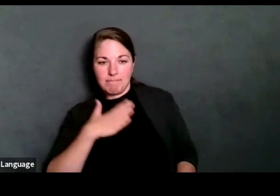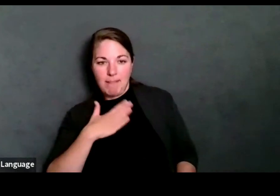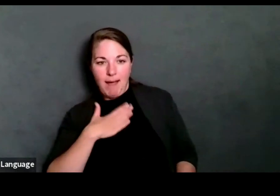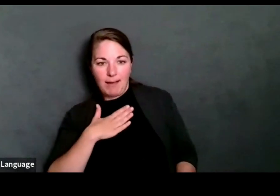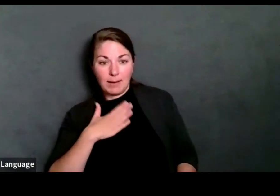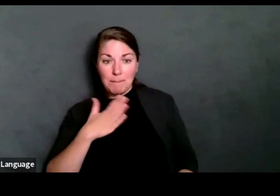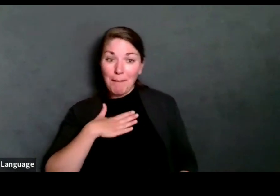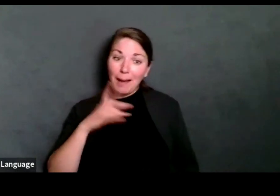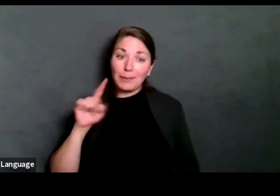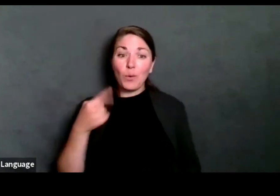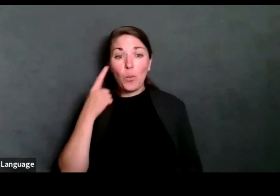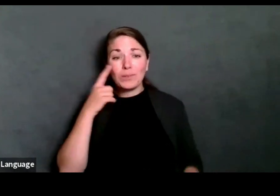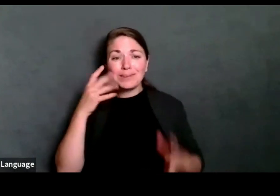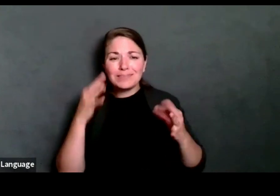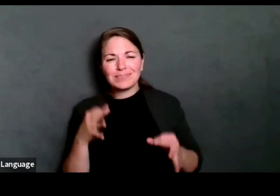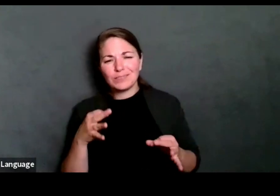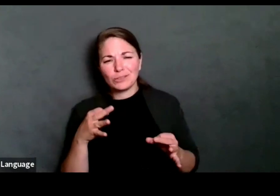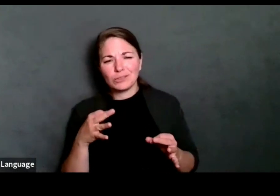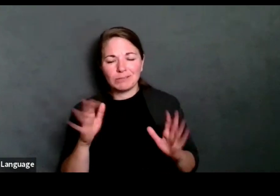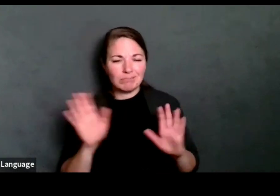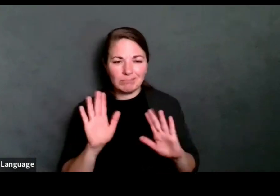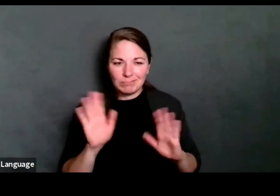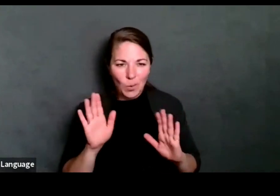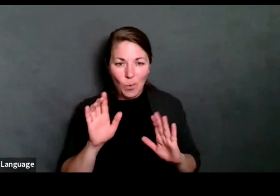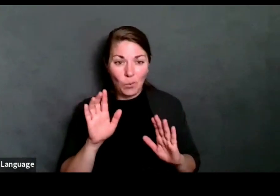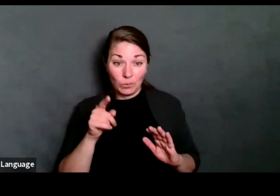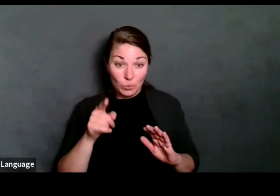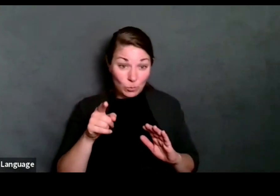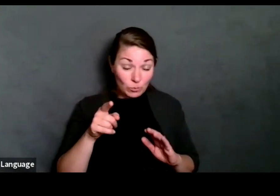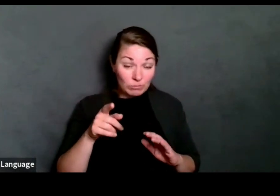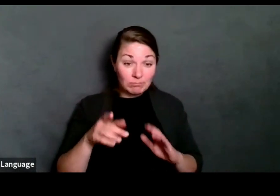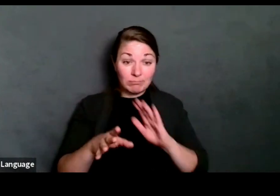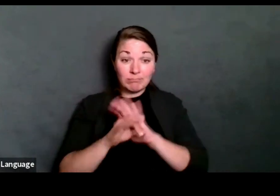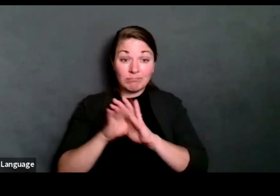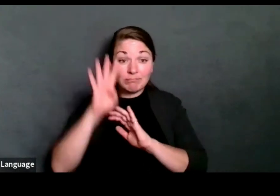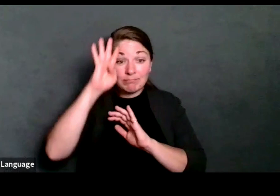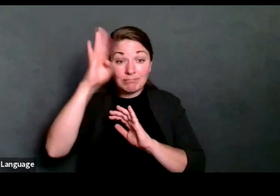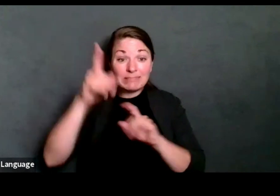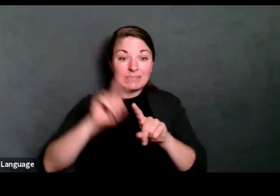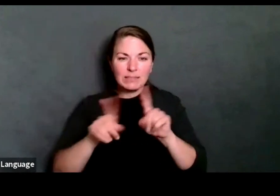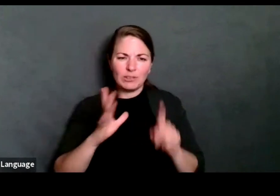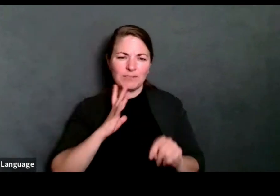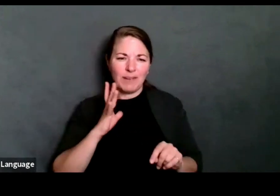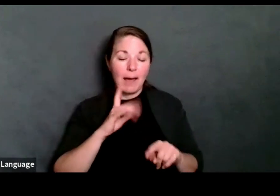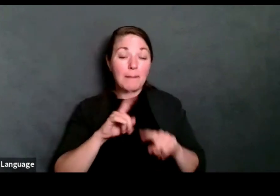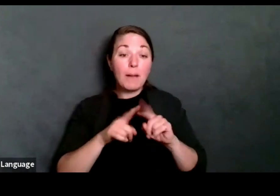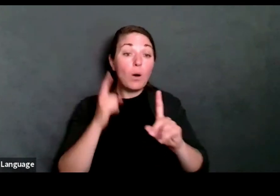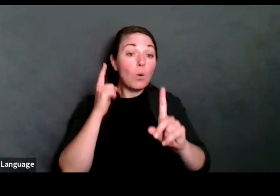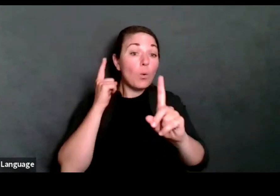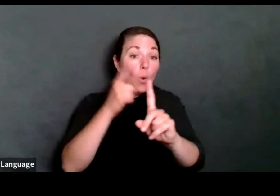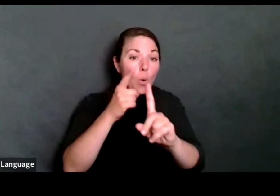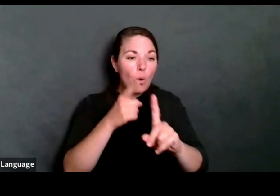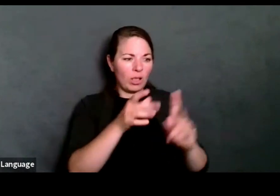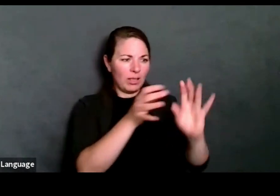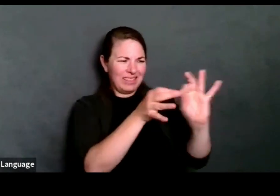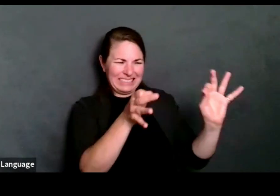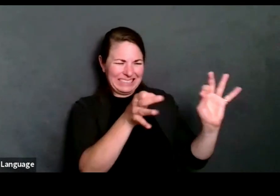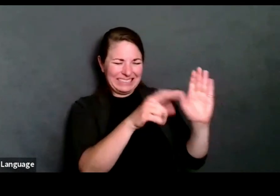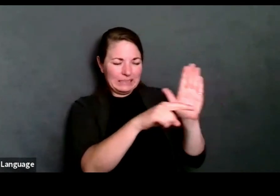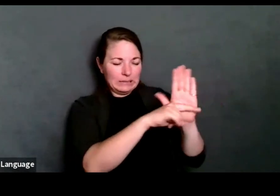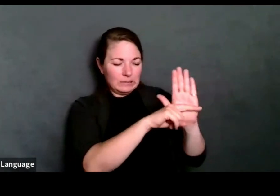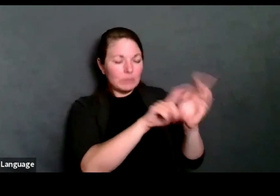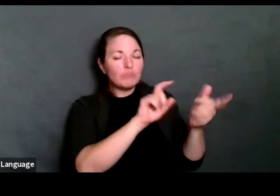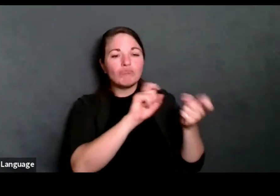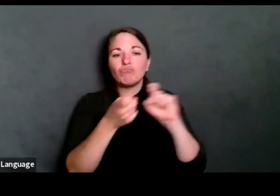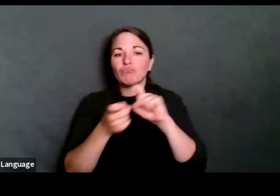language option. So if our versions are different, that is fine. The goal here is to think of reframes and alternatives.